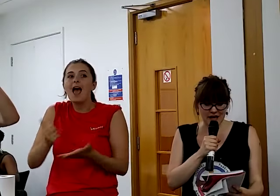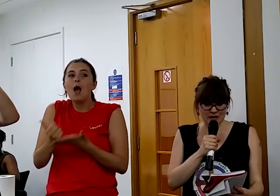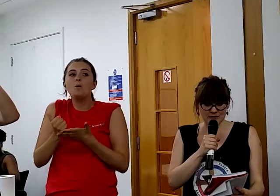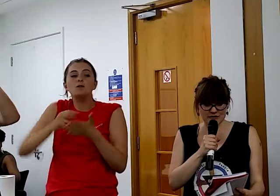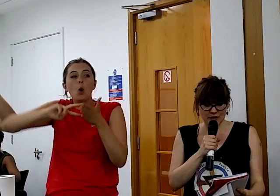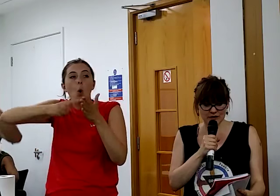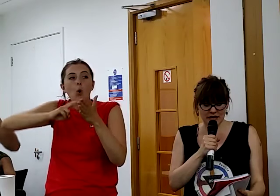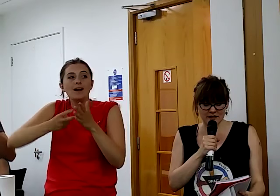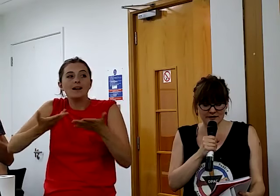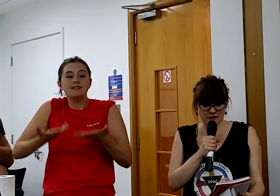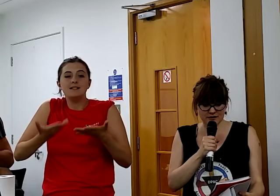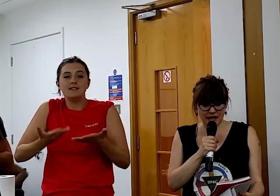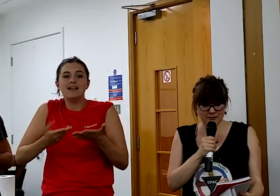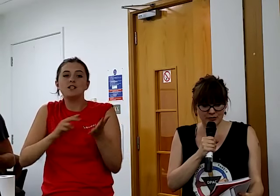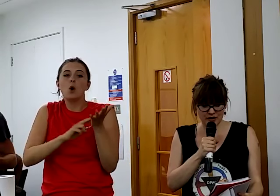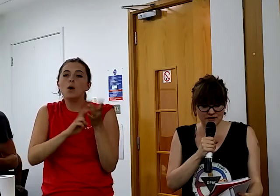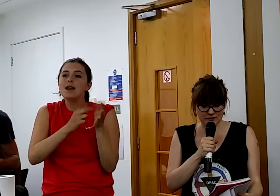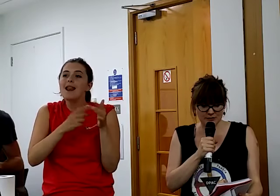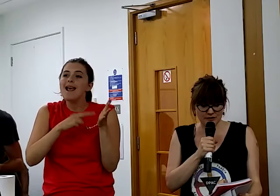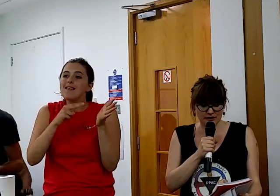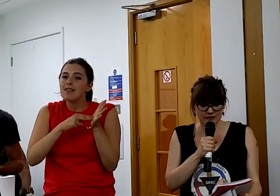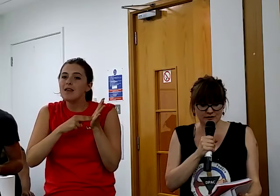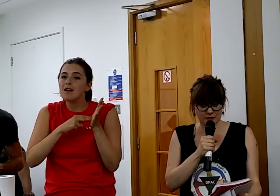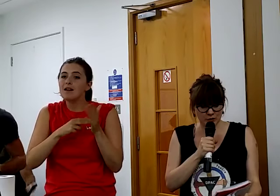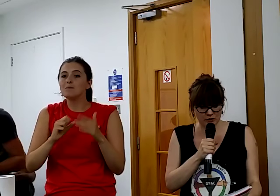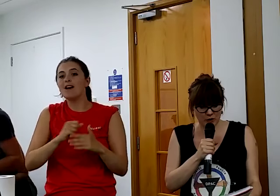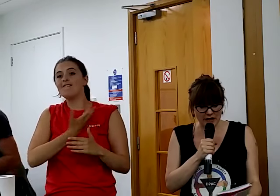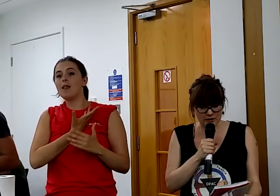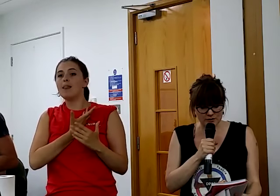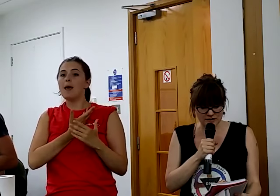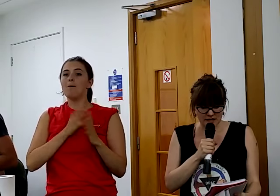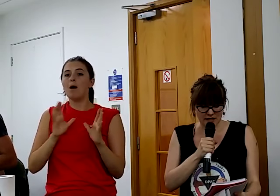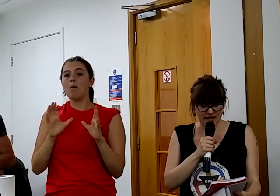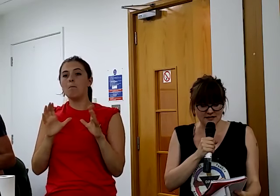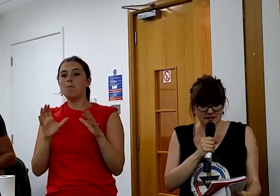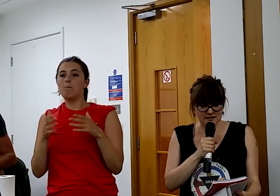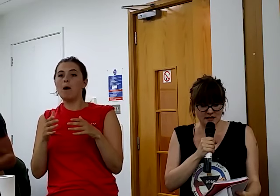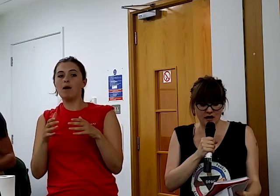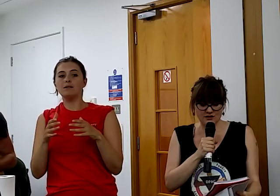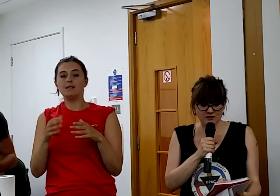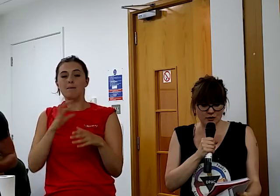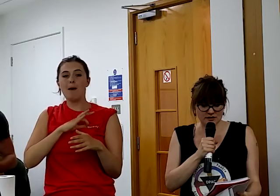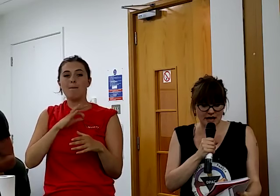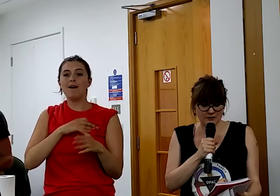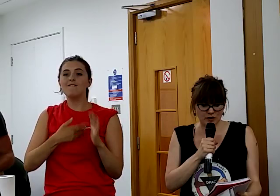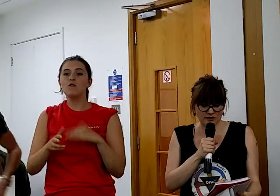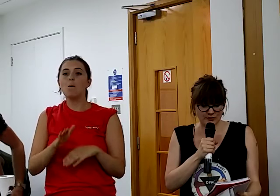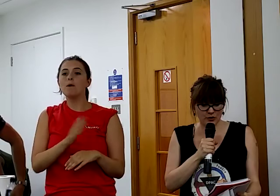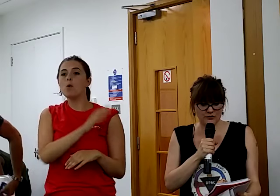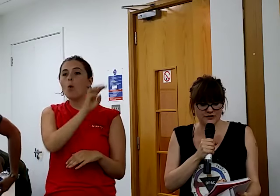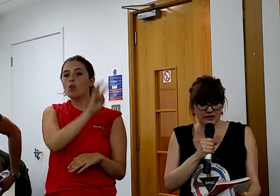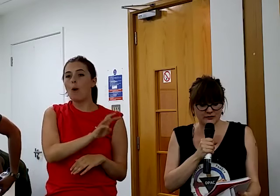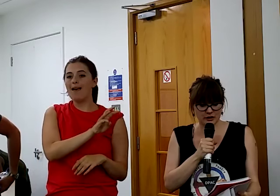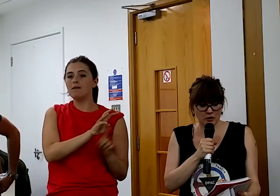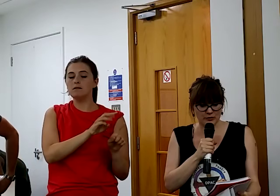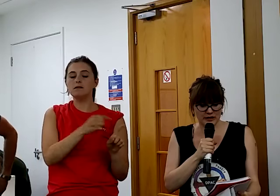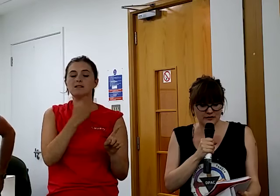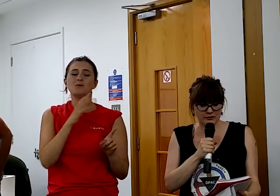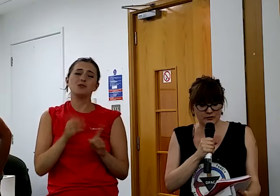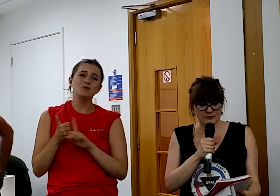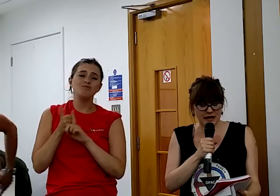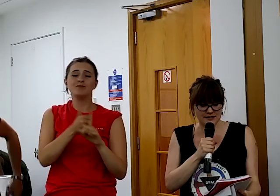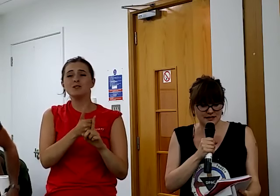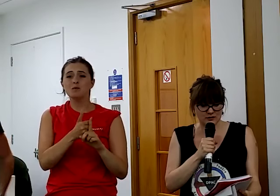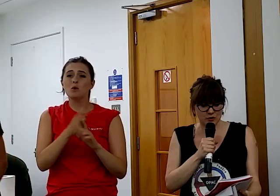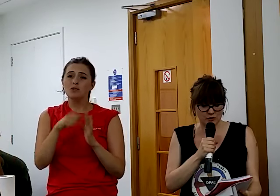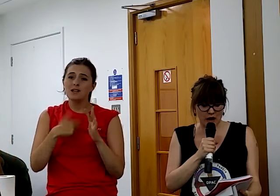today. So Nathan, who's a Labour Party member from North Wales, he says, "I just want to add my support for Jeremy